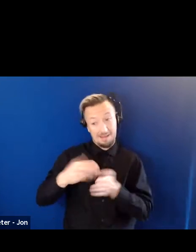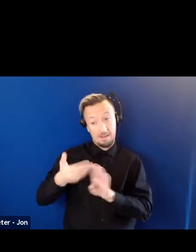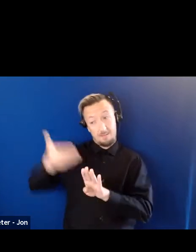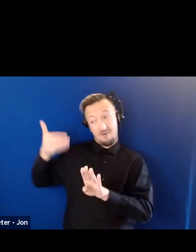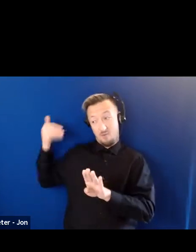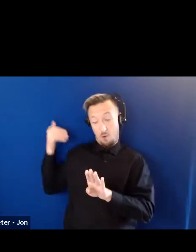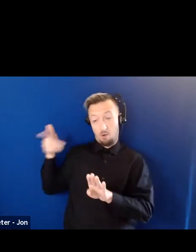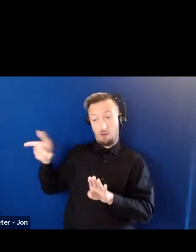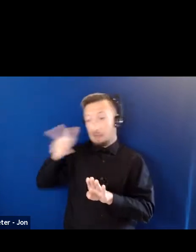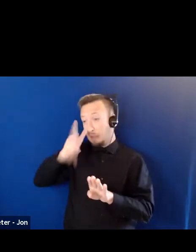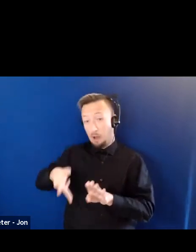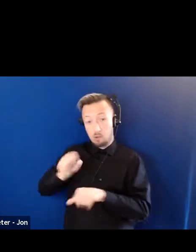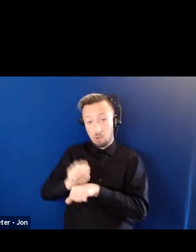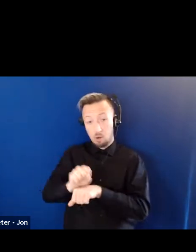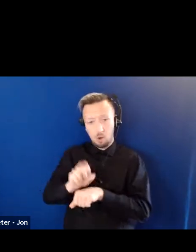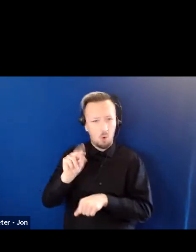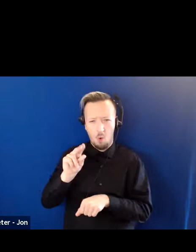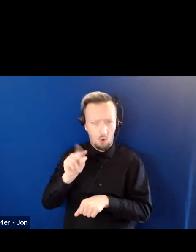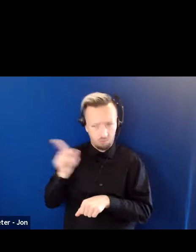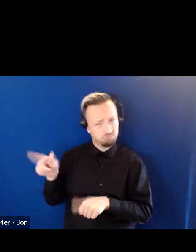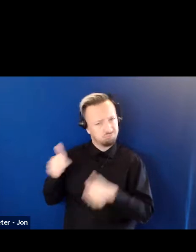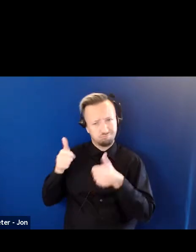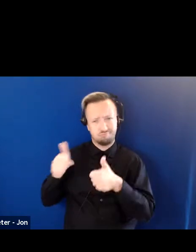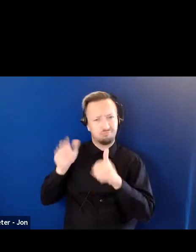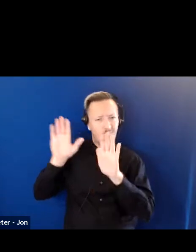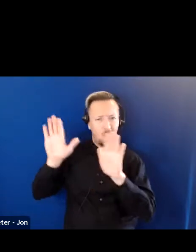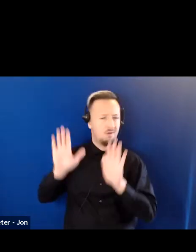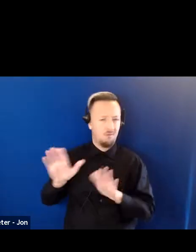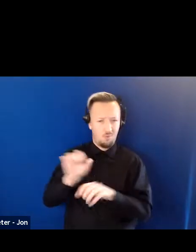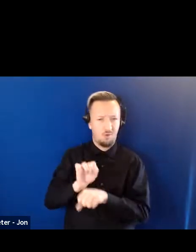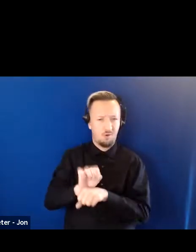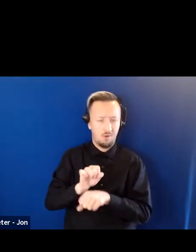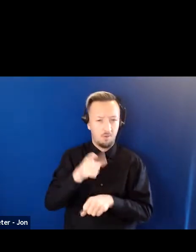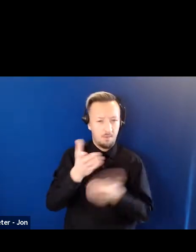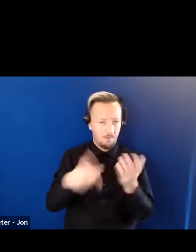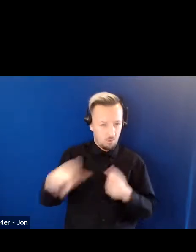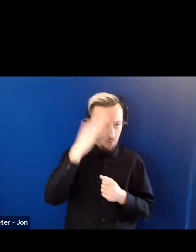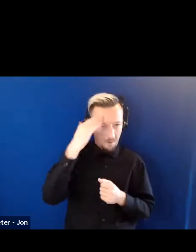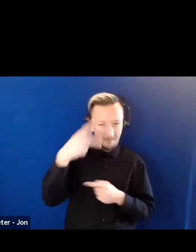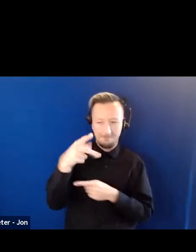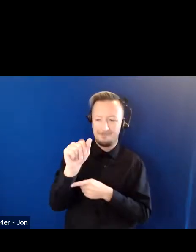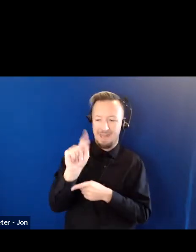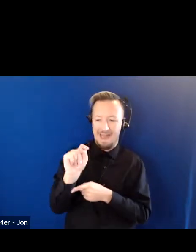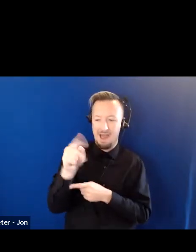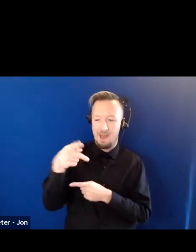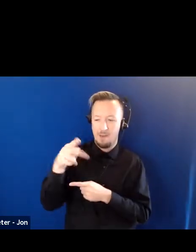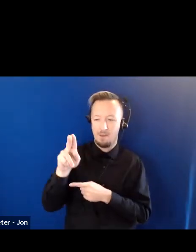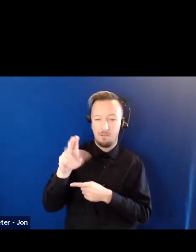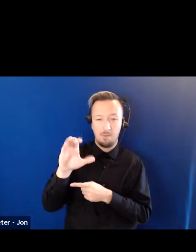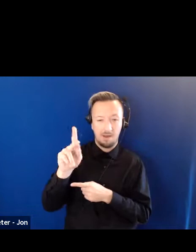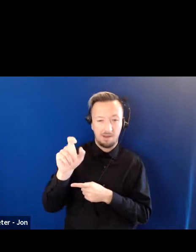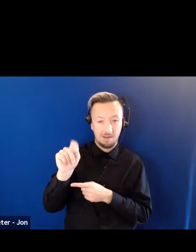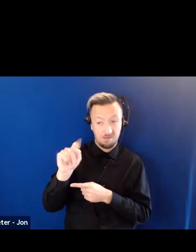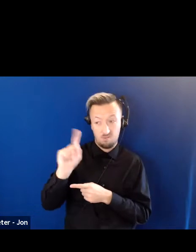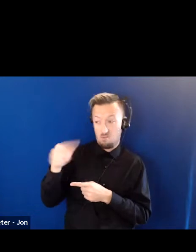job, because she truly did. Some of you may be familiar with her. Pat Puckett was here, and she was the only